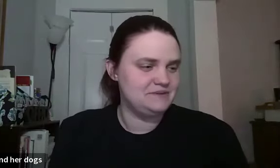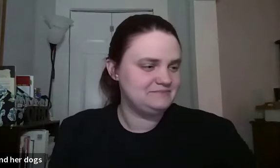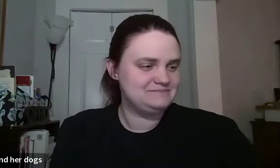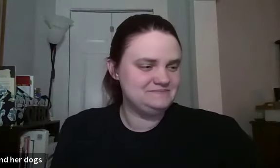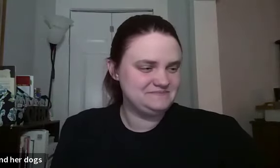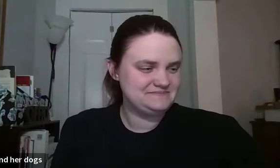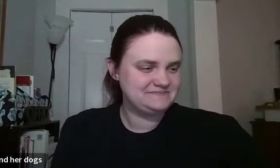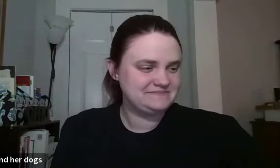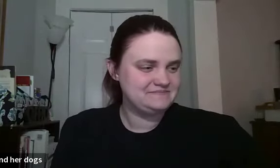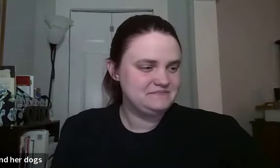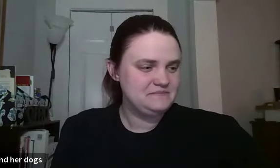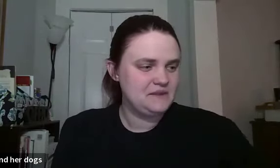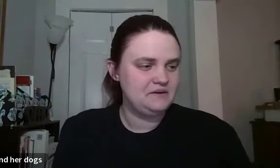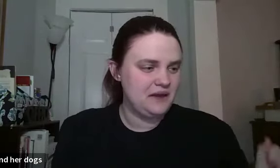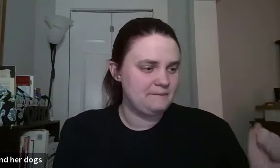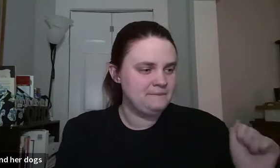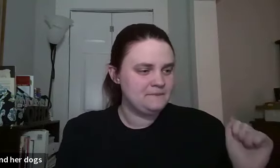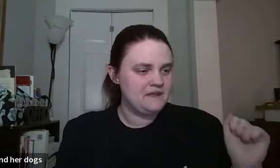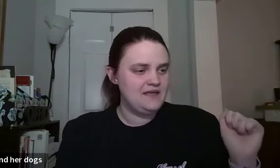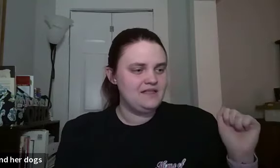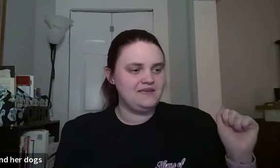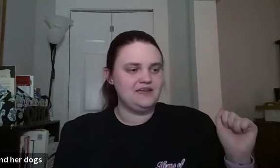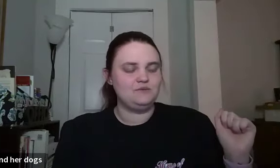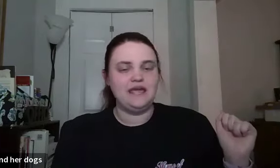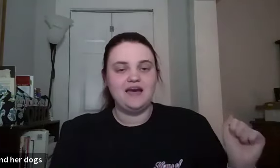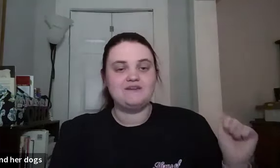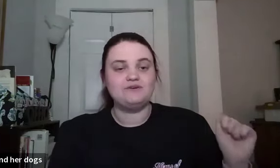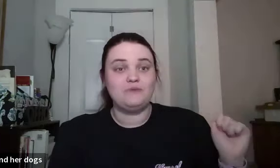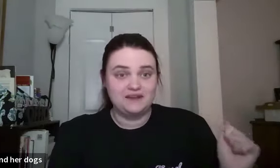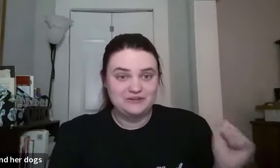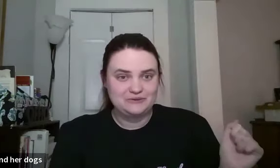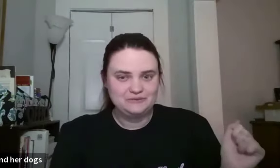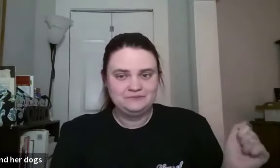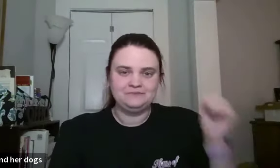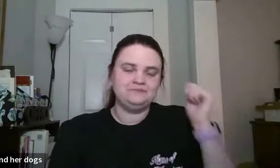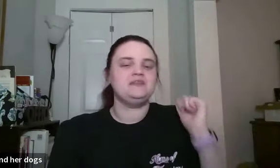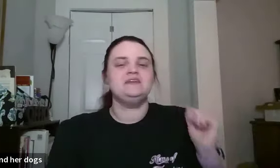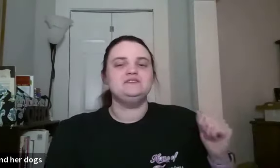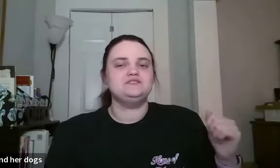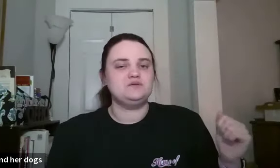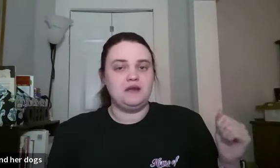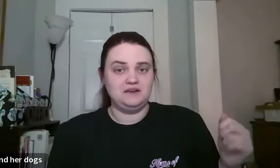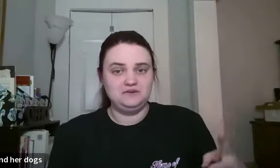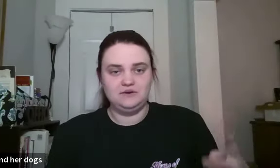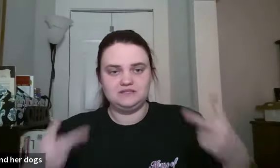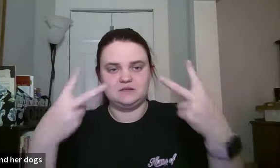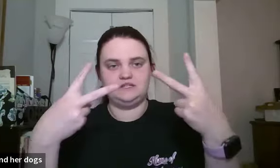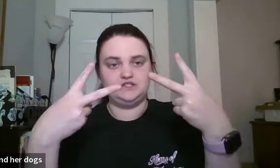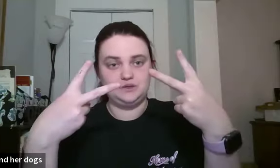flipping. Okay. Then we have raccoon. So raccoon is going to be